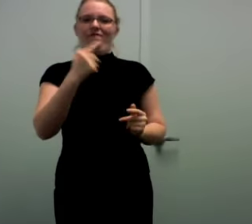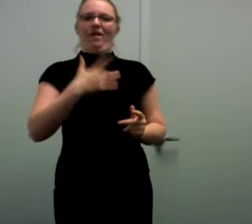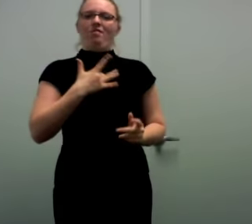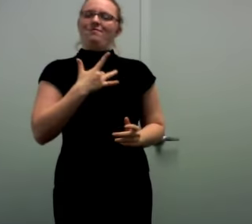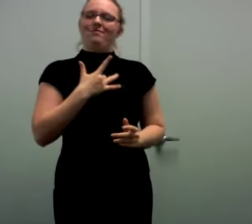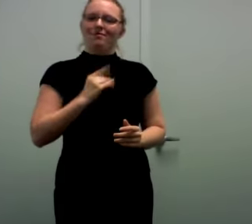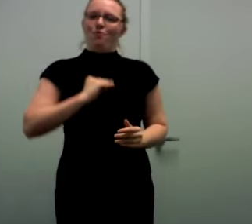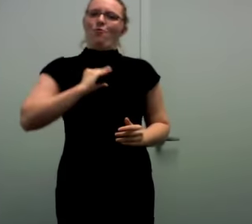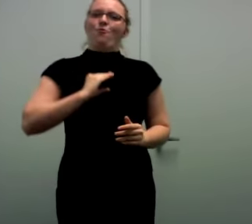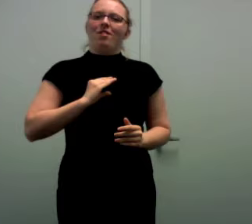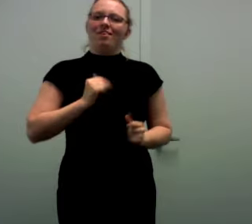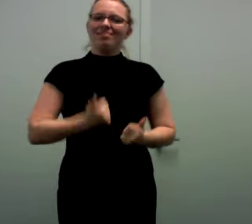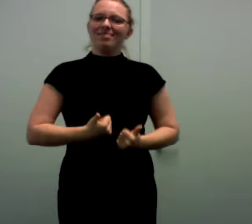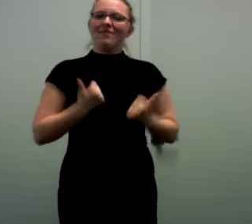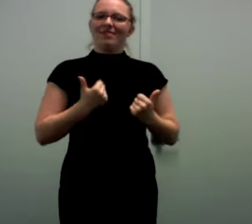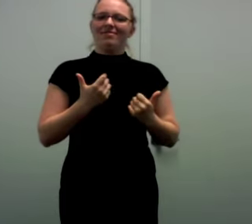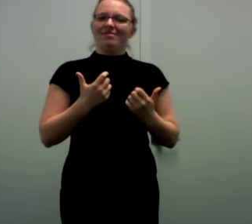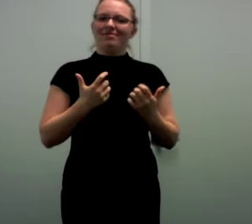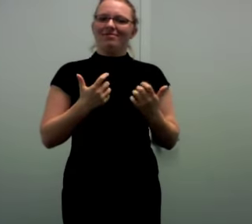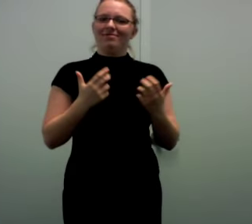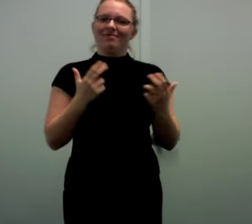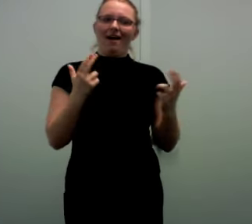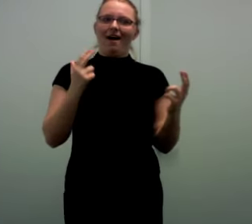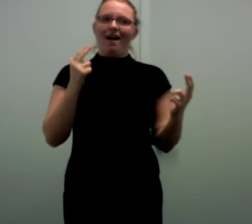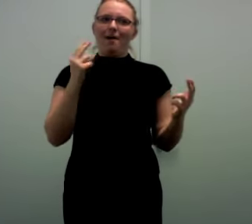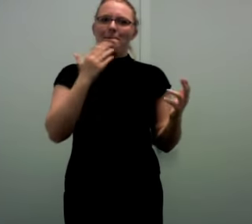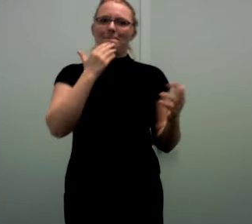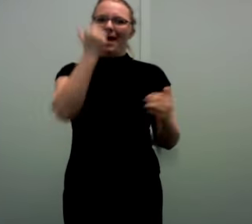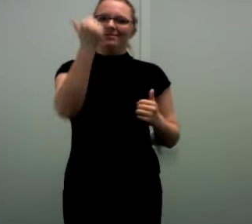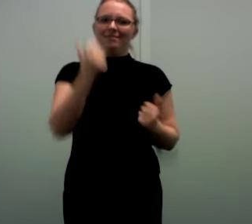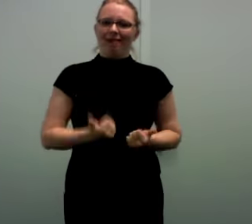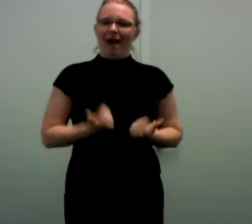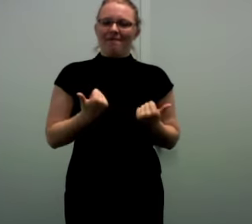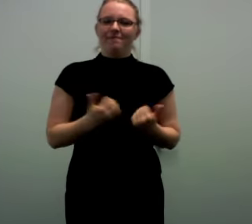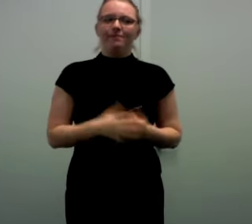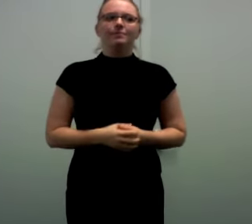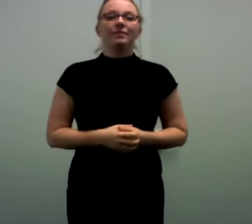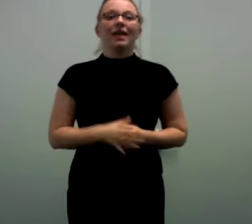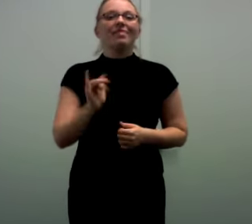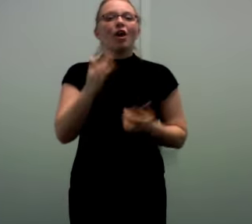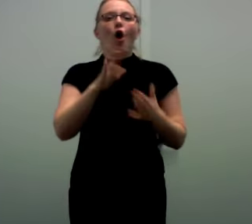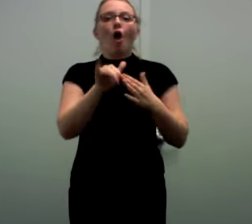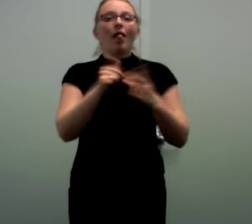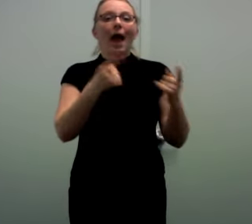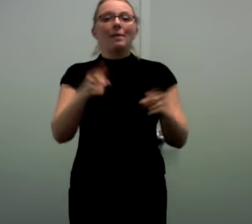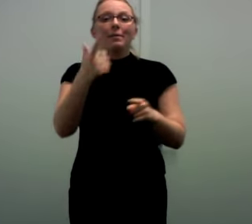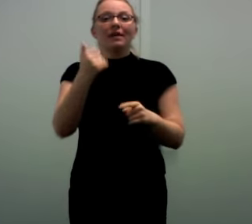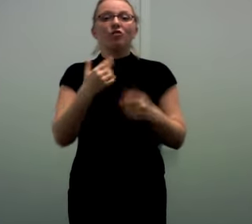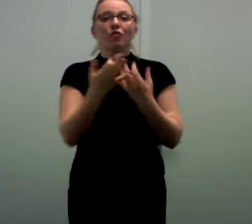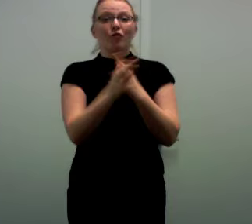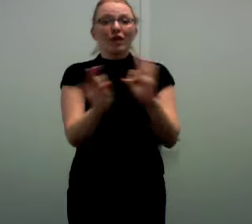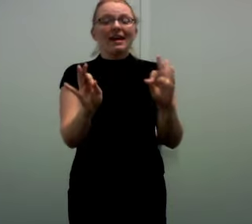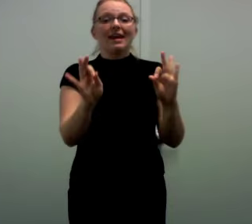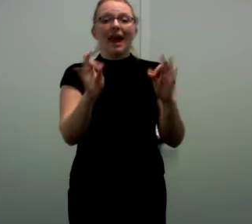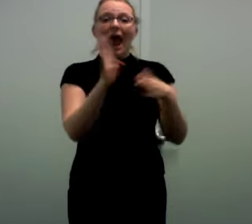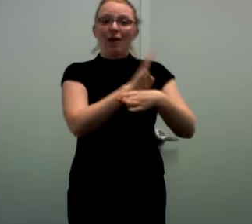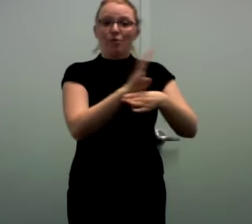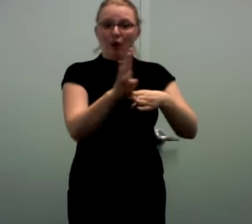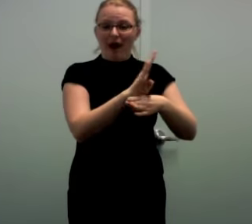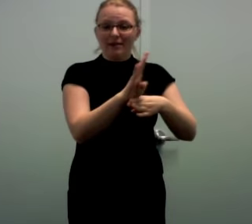And this progress came about because of free enterprise. This progress came about when